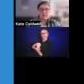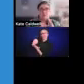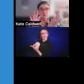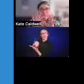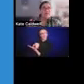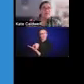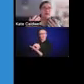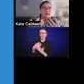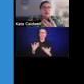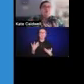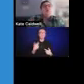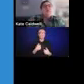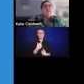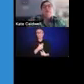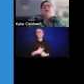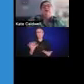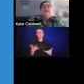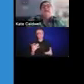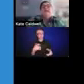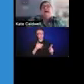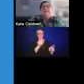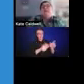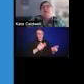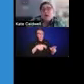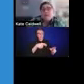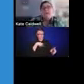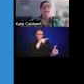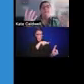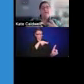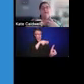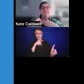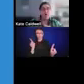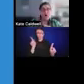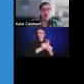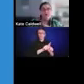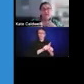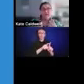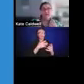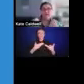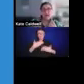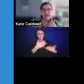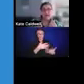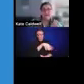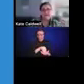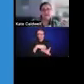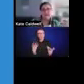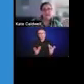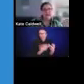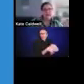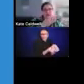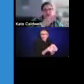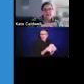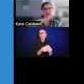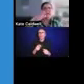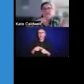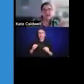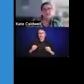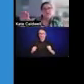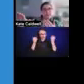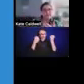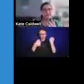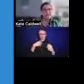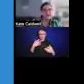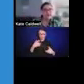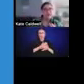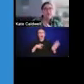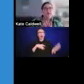lack of a better word, or that the community you're collecting data from being involved in the process, and there's varying levels